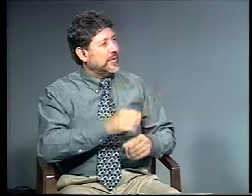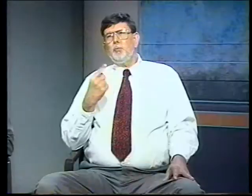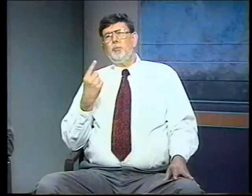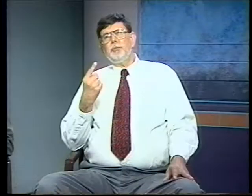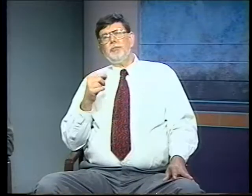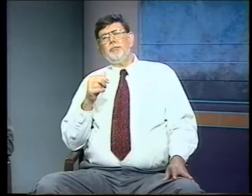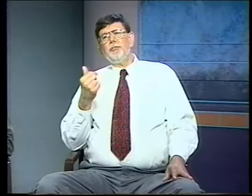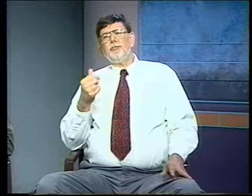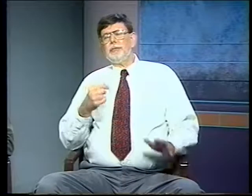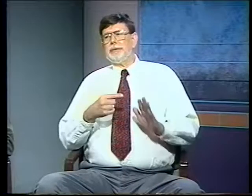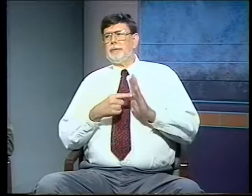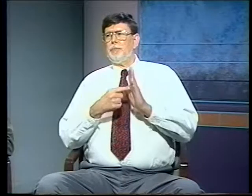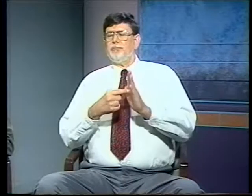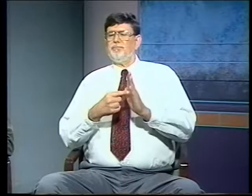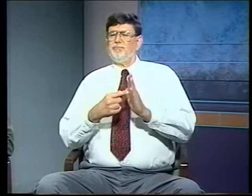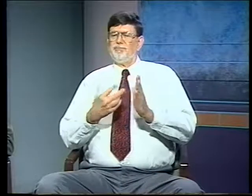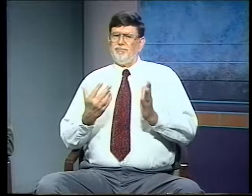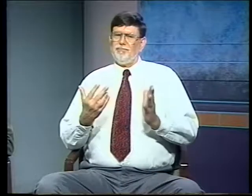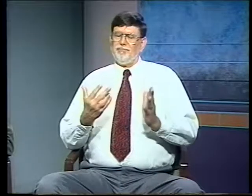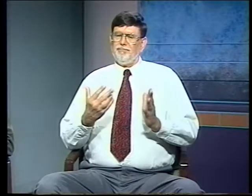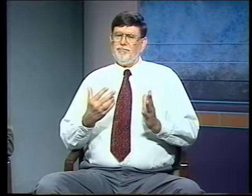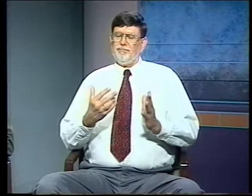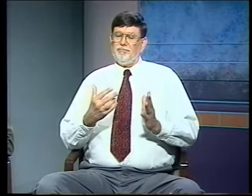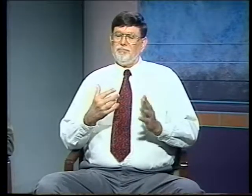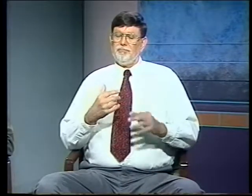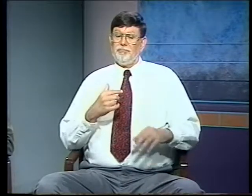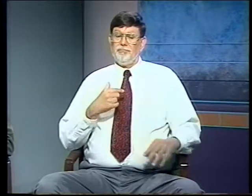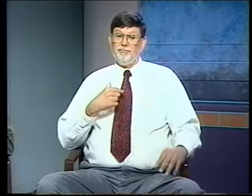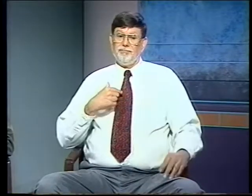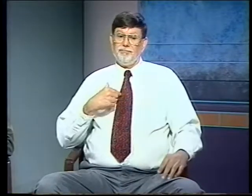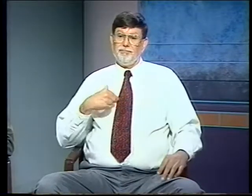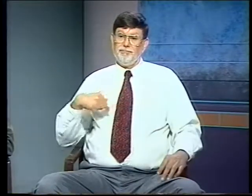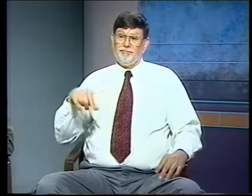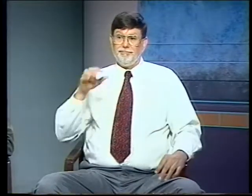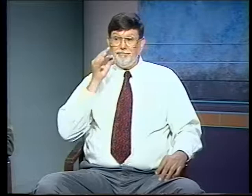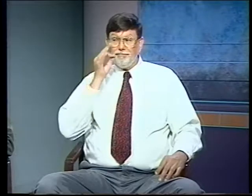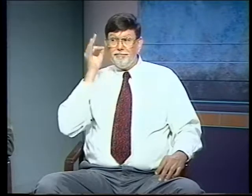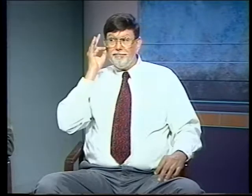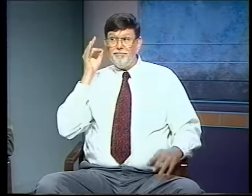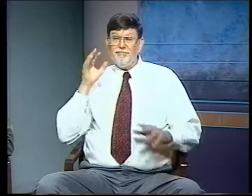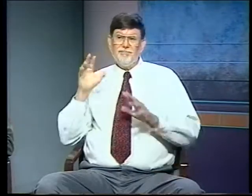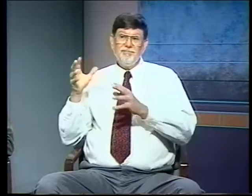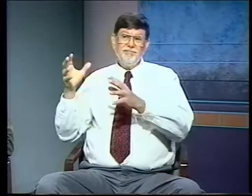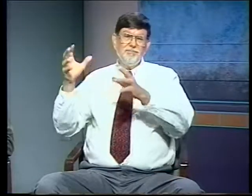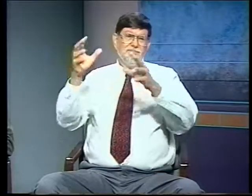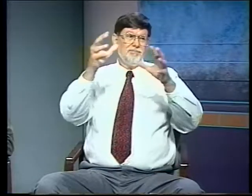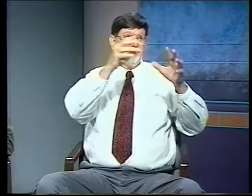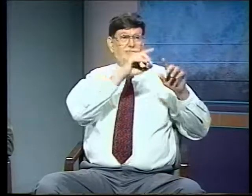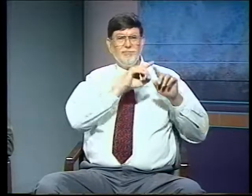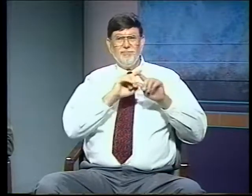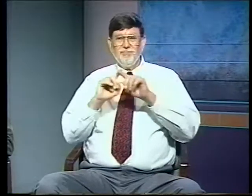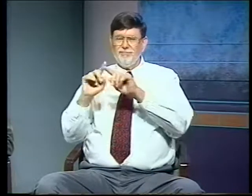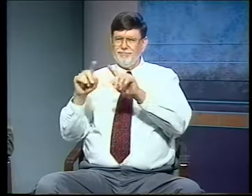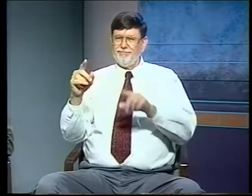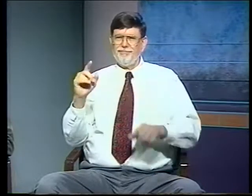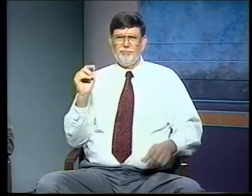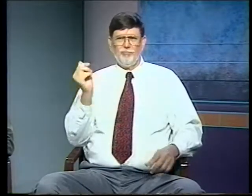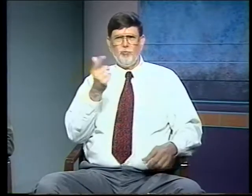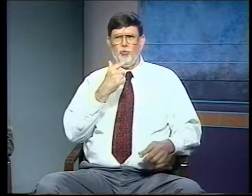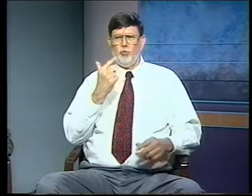me anything similar from your experience, Howard? I can think of another example. Amongst various